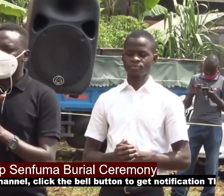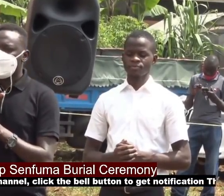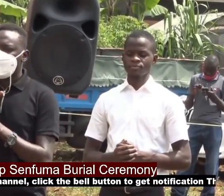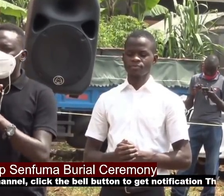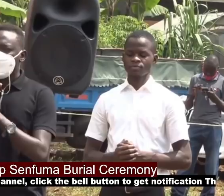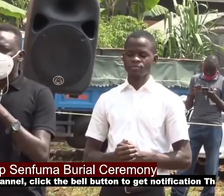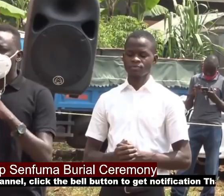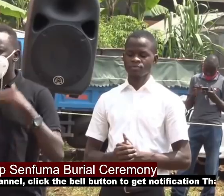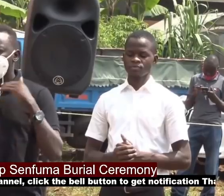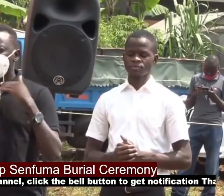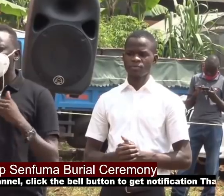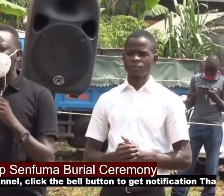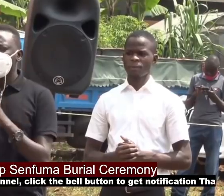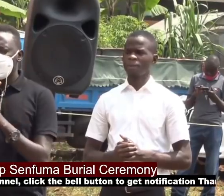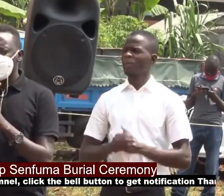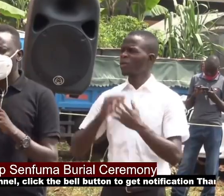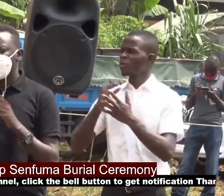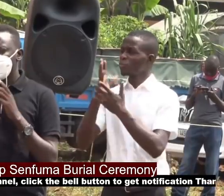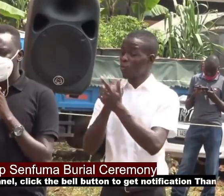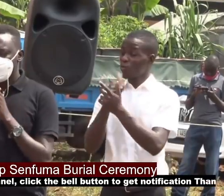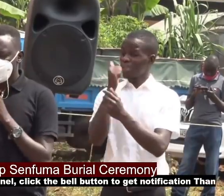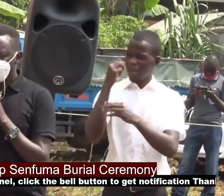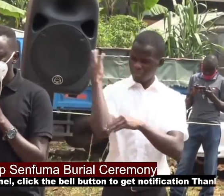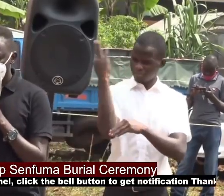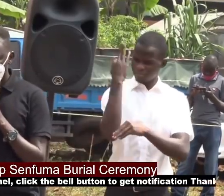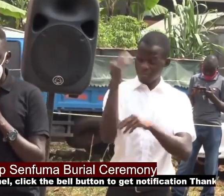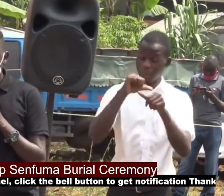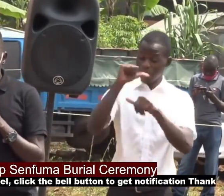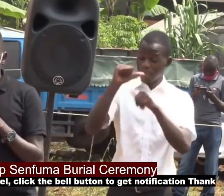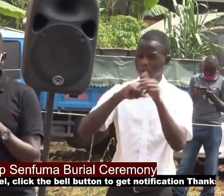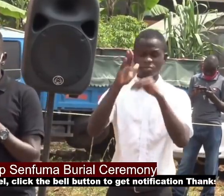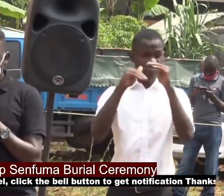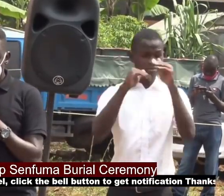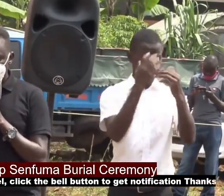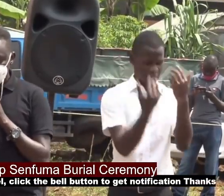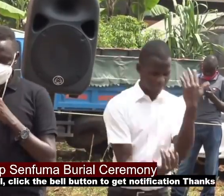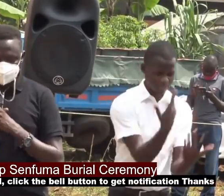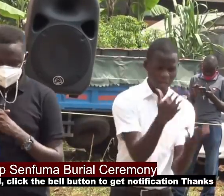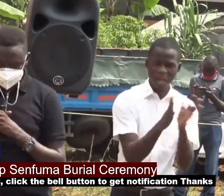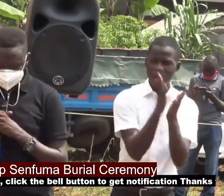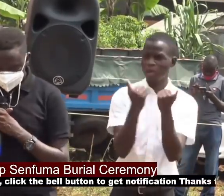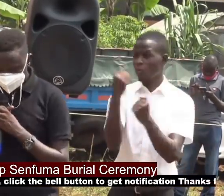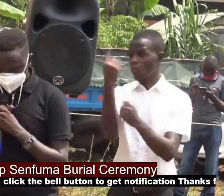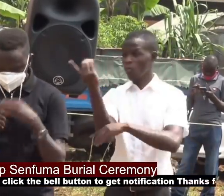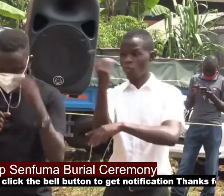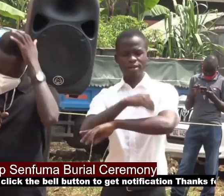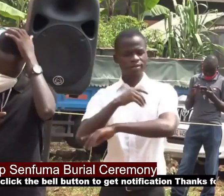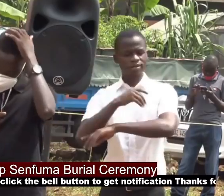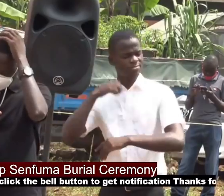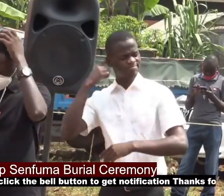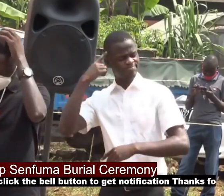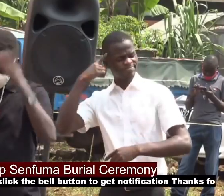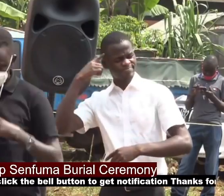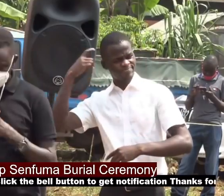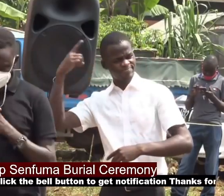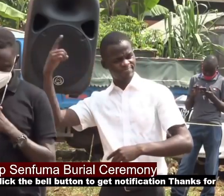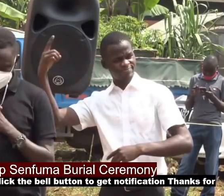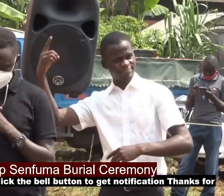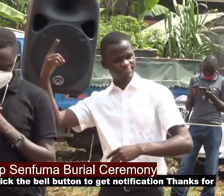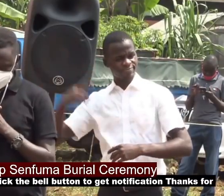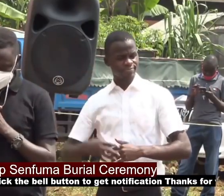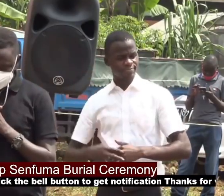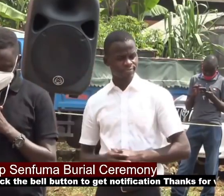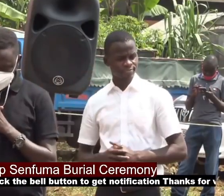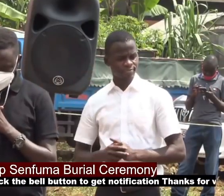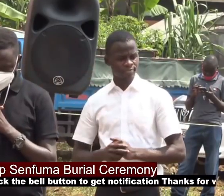remembers. Okumanya yabulira geyena lunakulumu nendota echiroto. And to be sure that he really preached